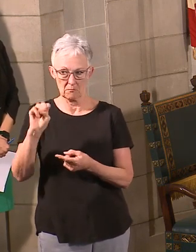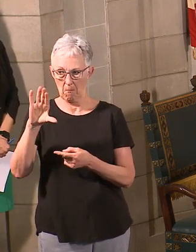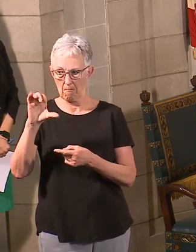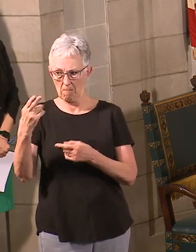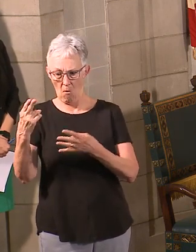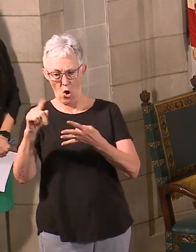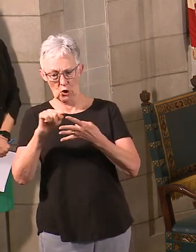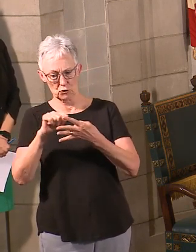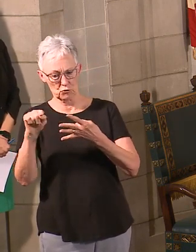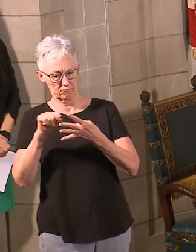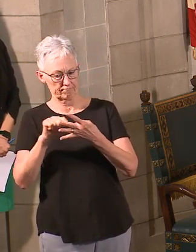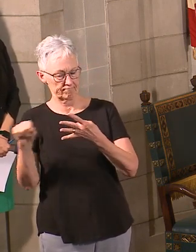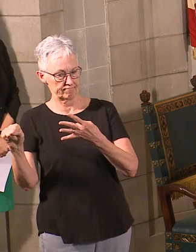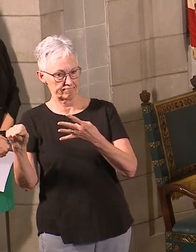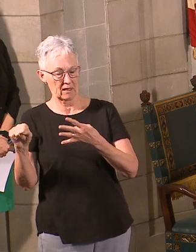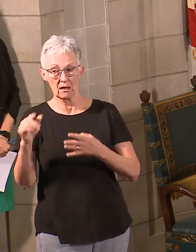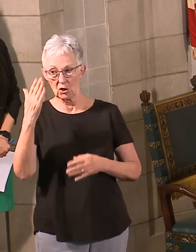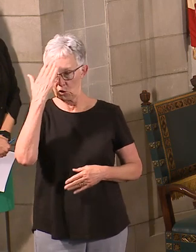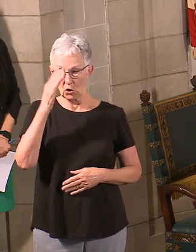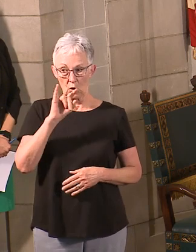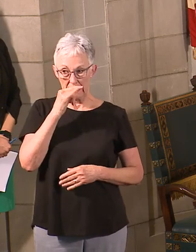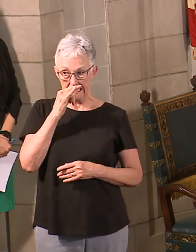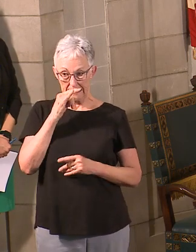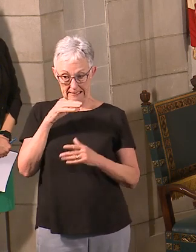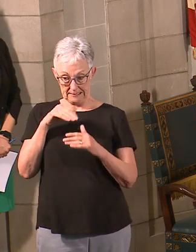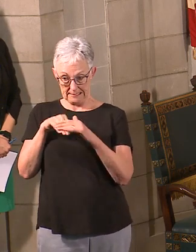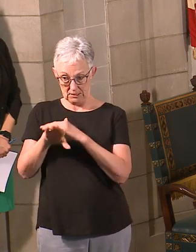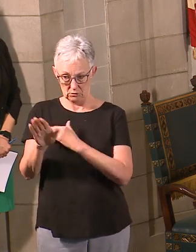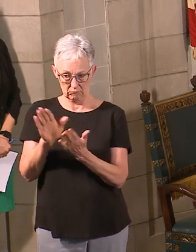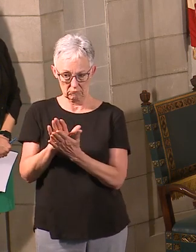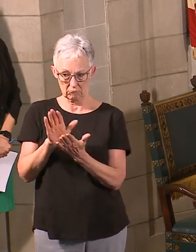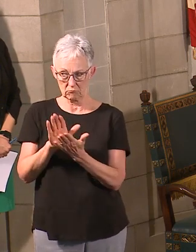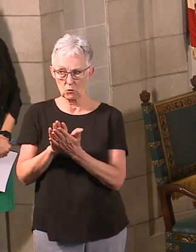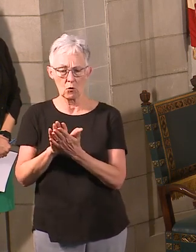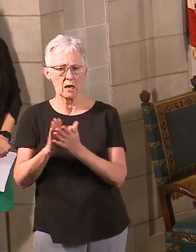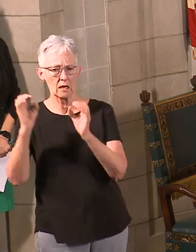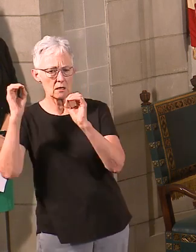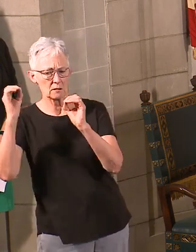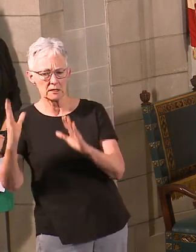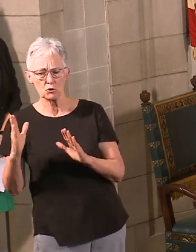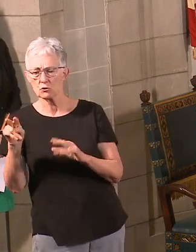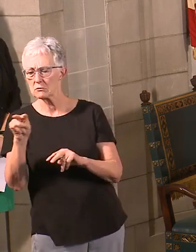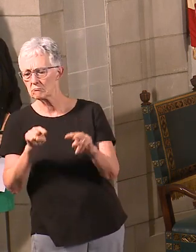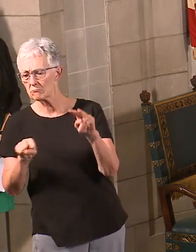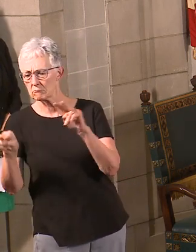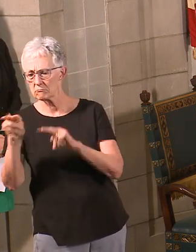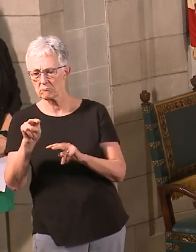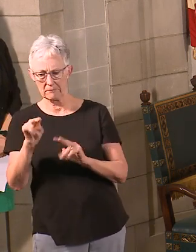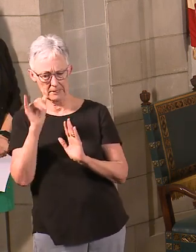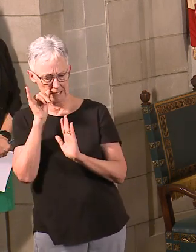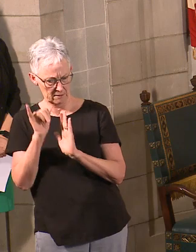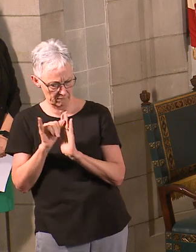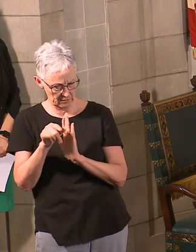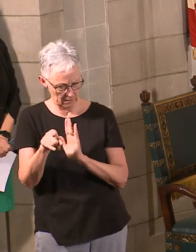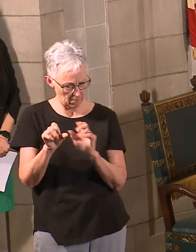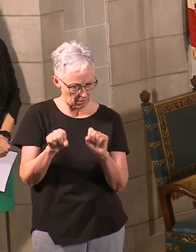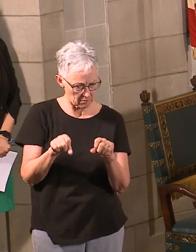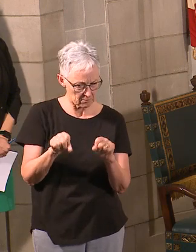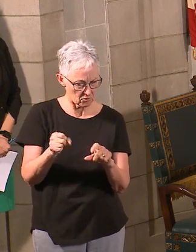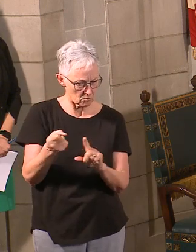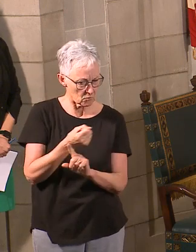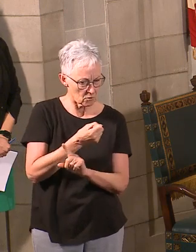Teachers play an important role in helping to identify child abuse. And with children not in the classroom, it's a concern for